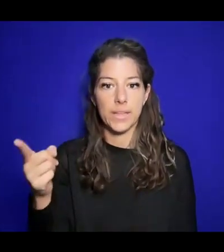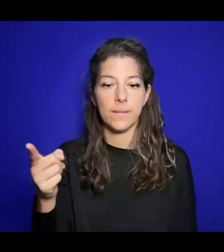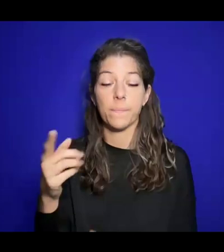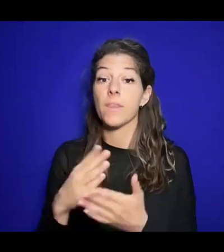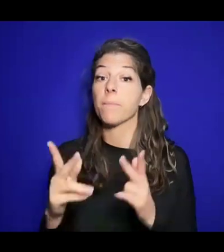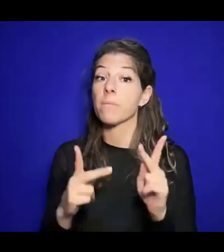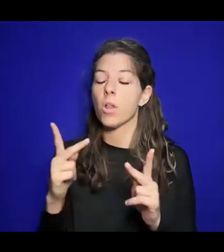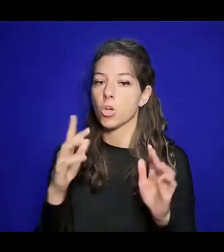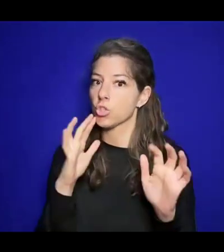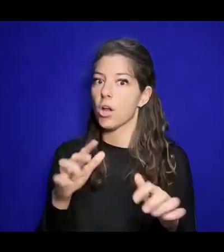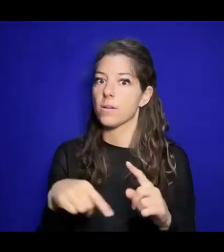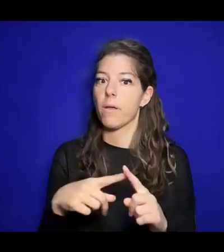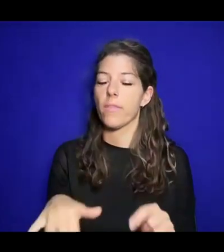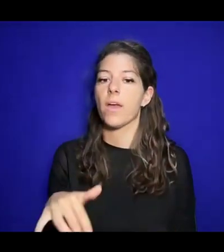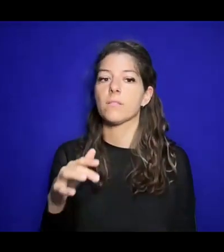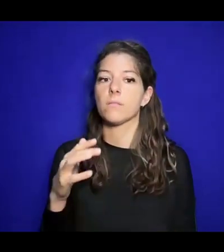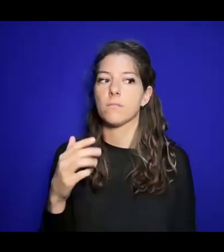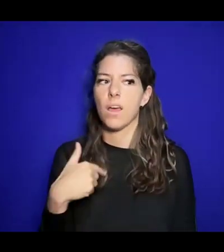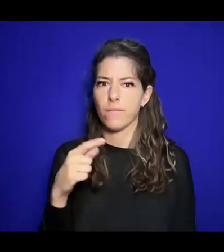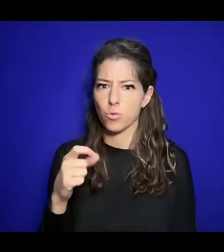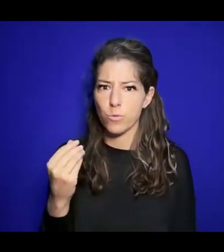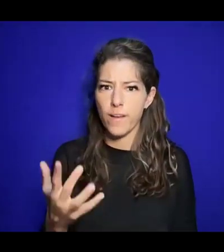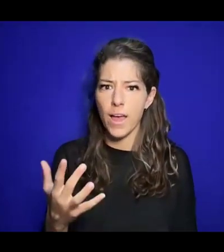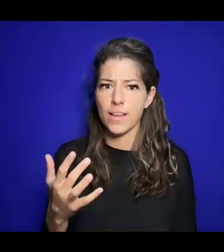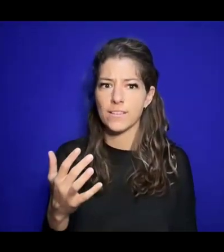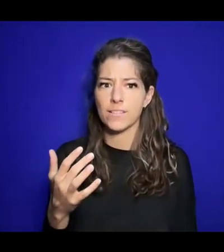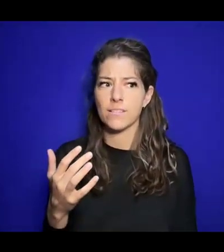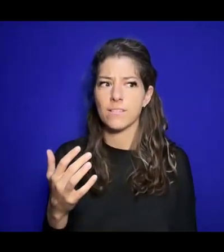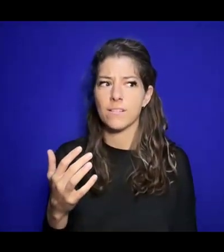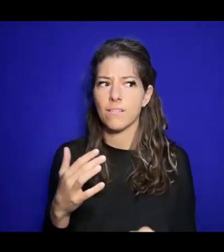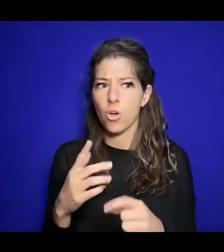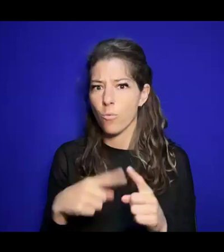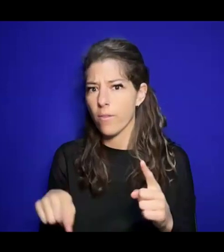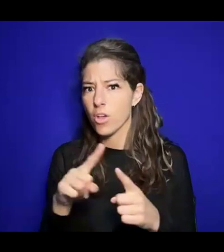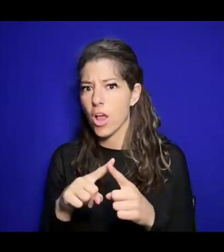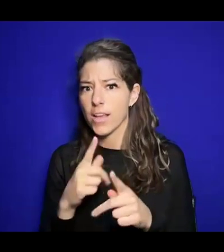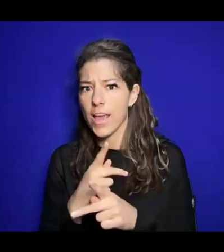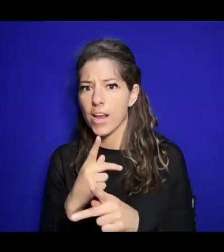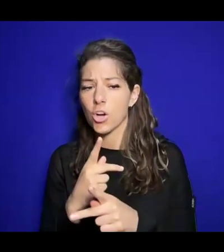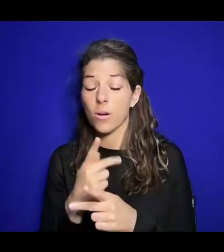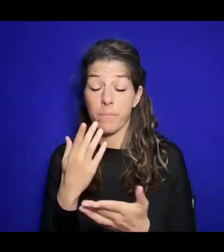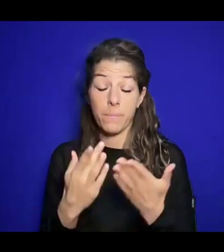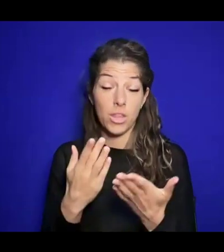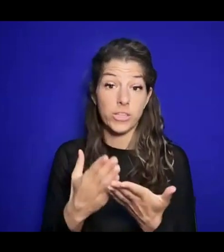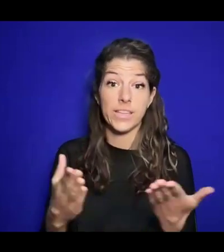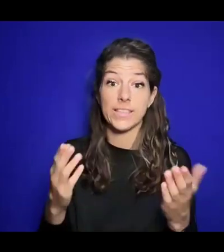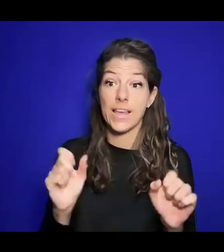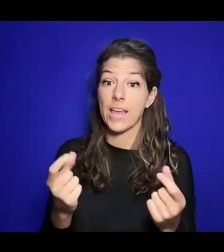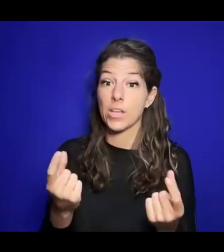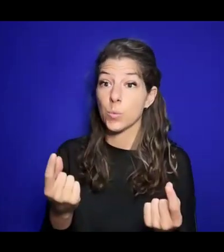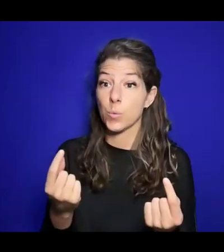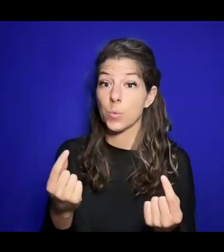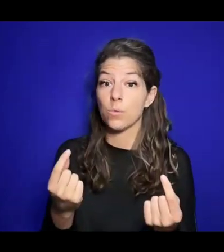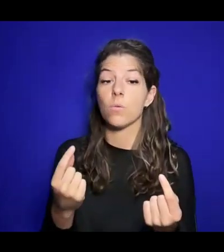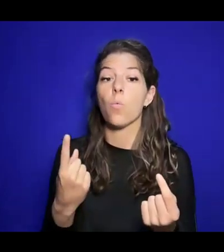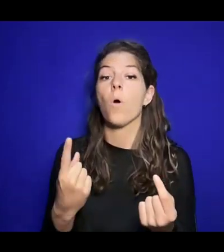people are quite shocked about this. Oh, I have to provide round the clock care. Well, maybe there are things that they can do. Now,